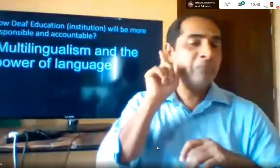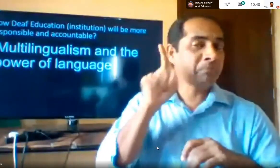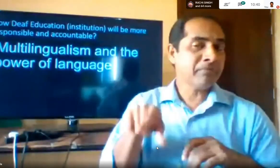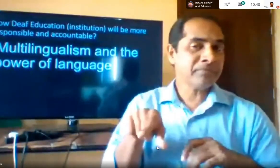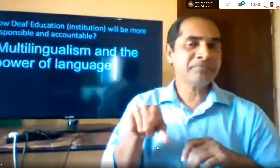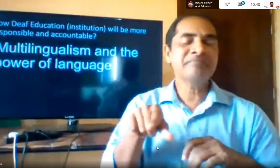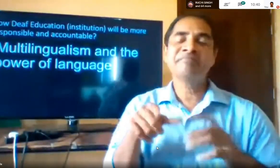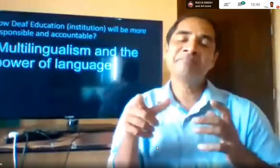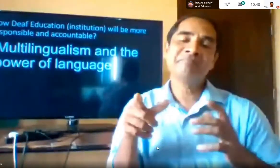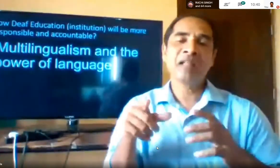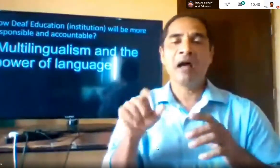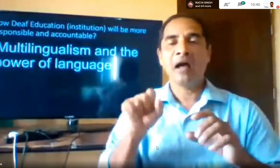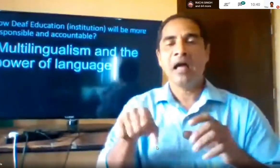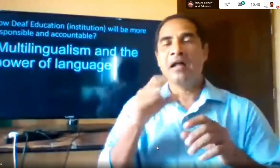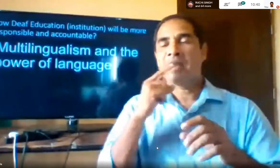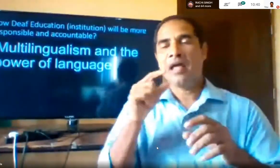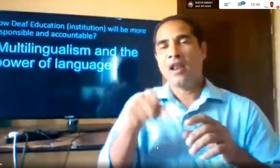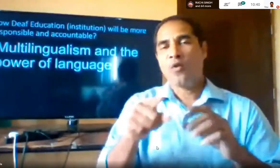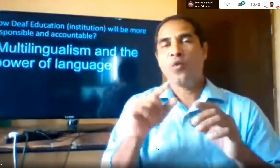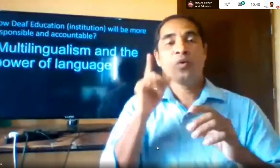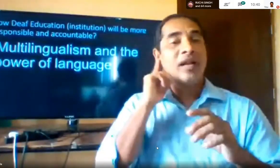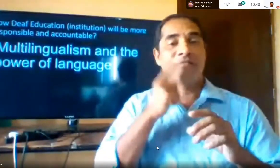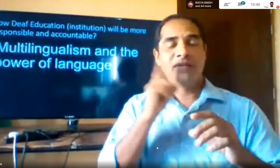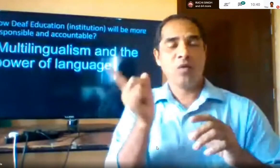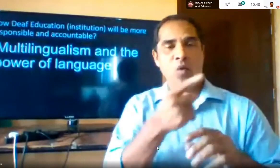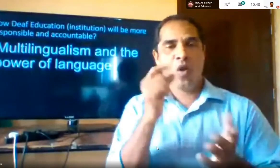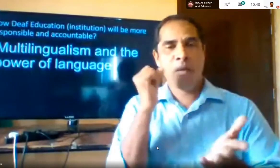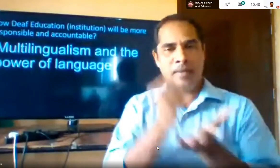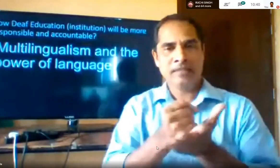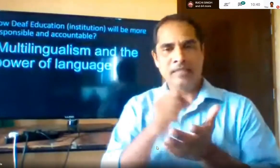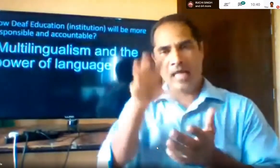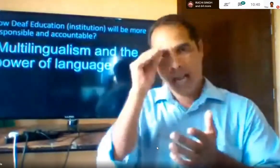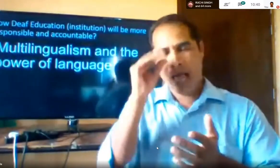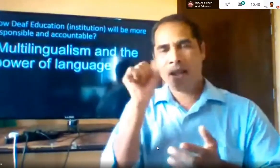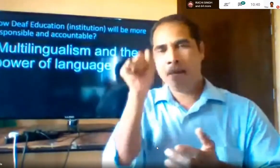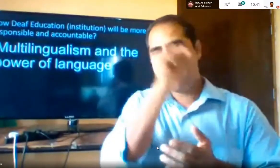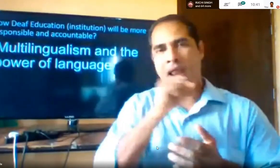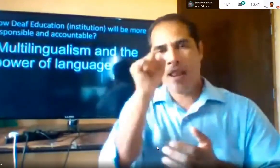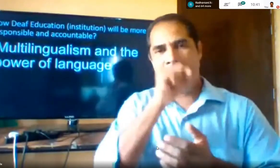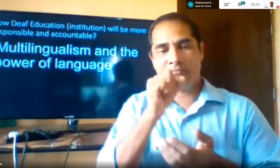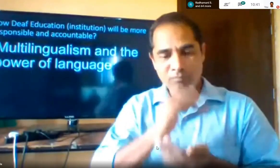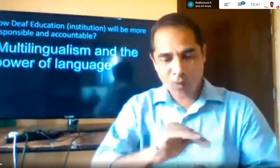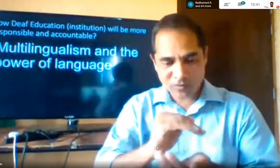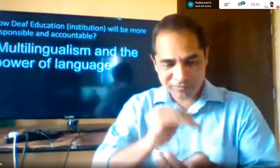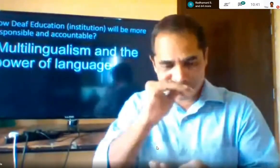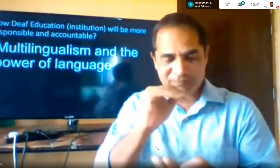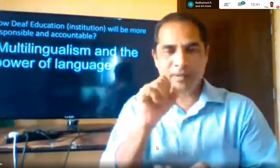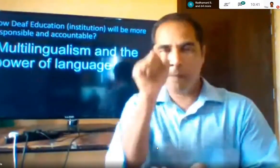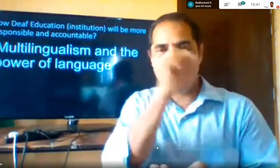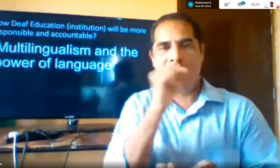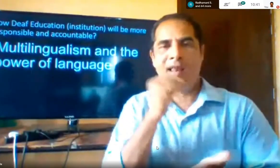If your mother tongue is clear, it's good. Then only you can learn or go for further